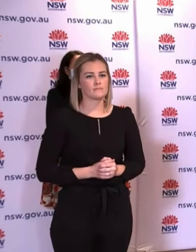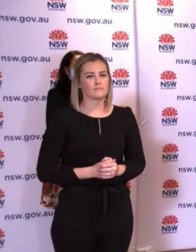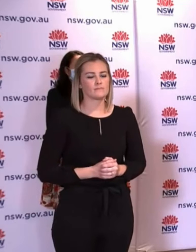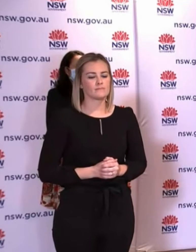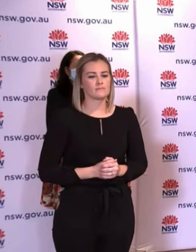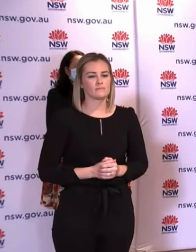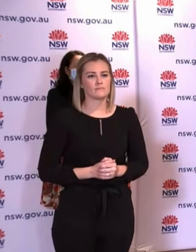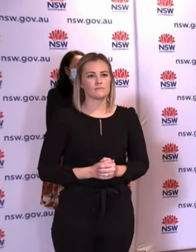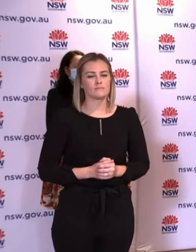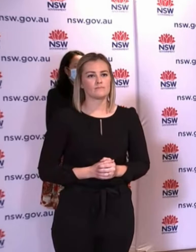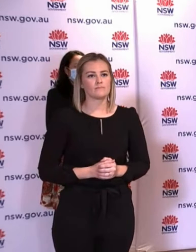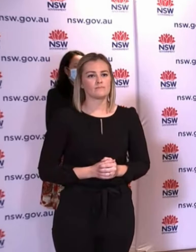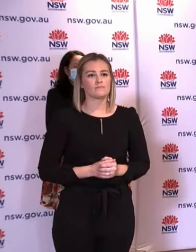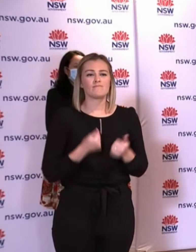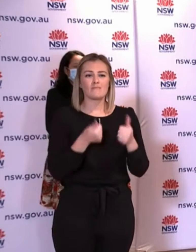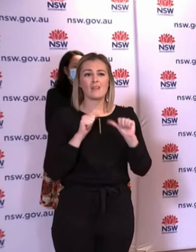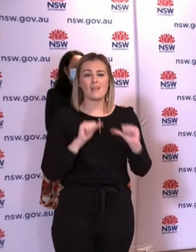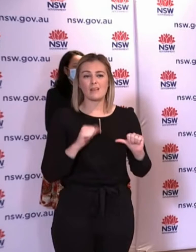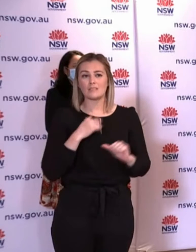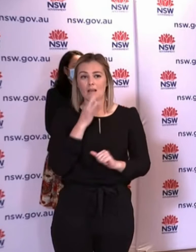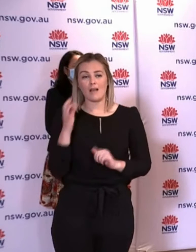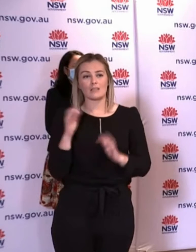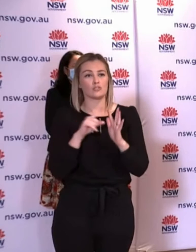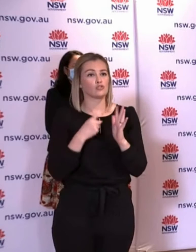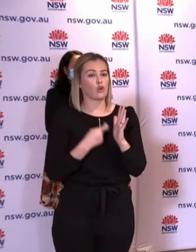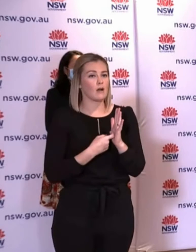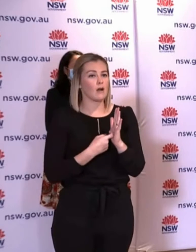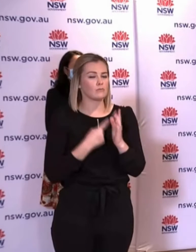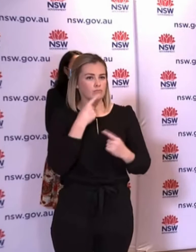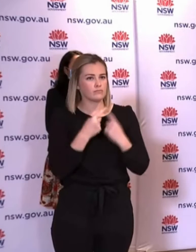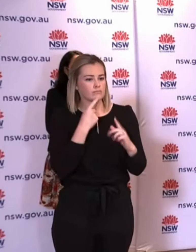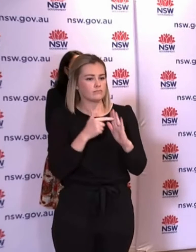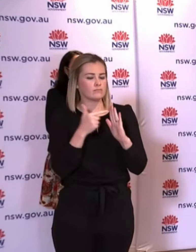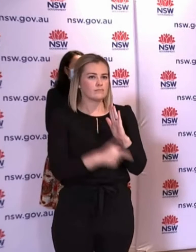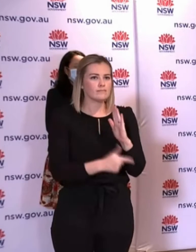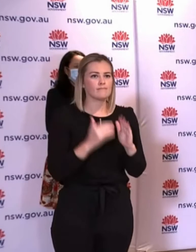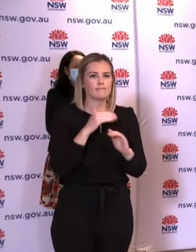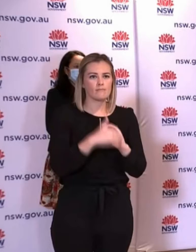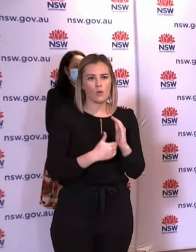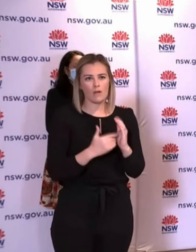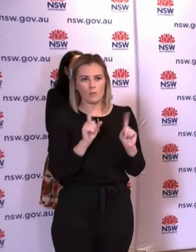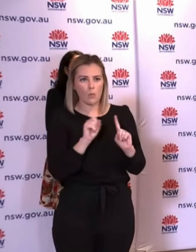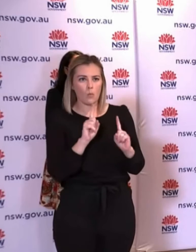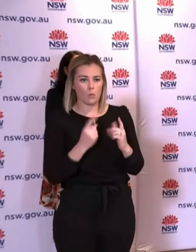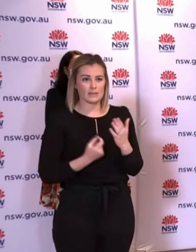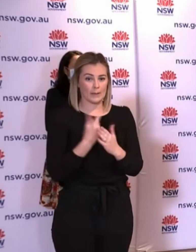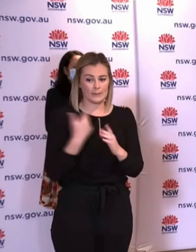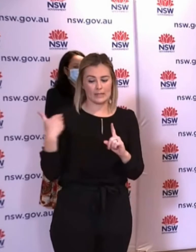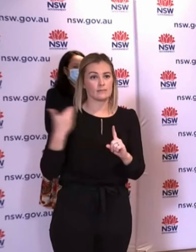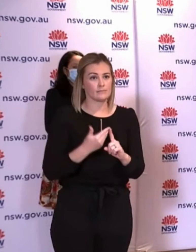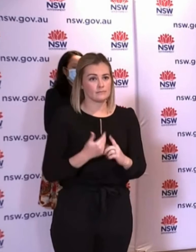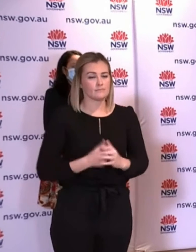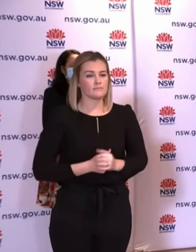I'll ask Dr. Gale to say a little more about some of these issues and to expand on other